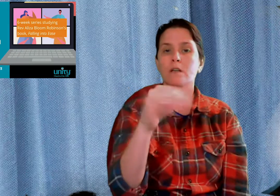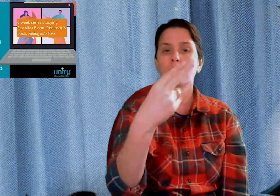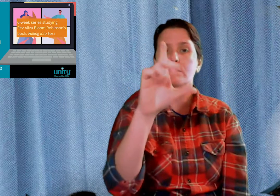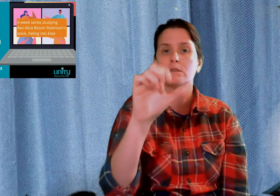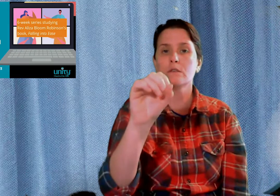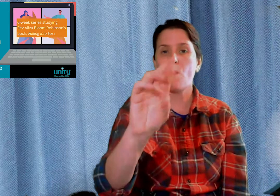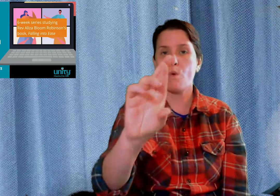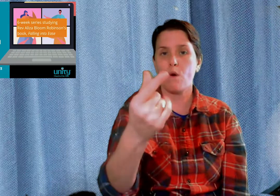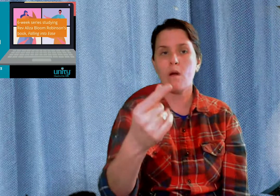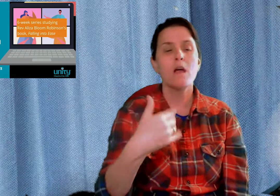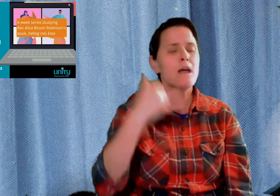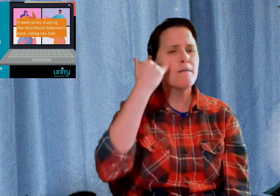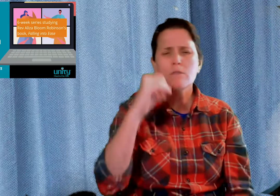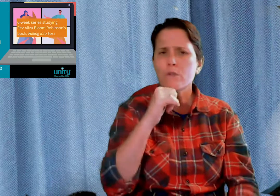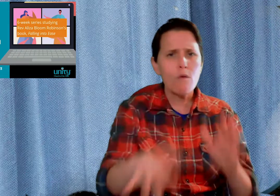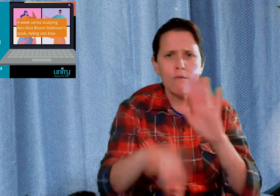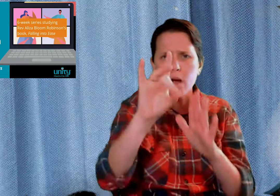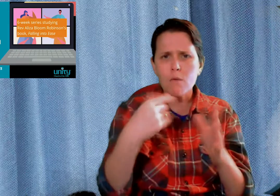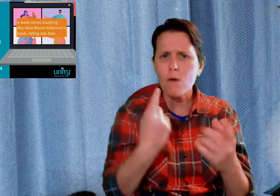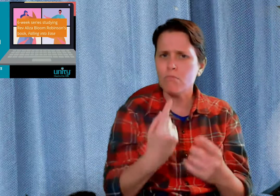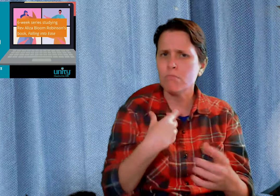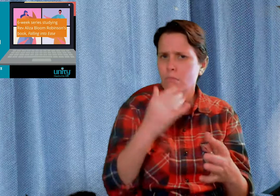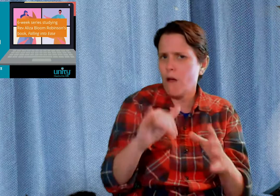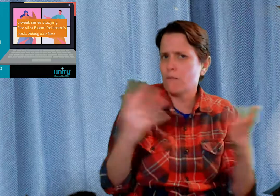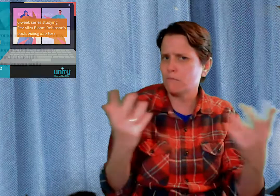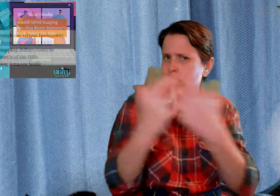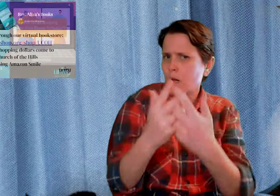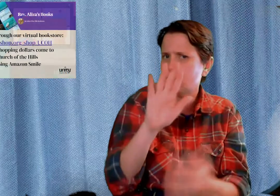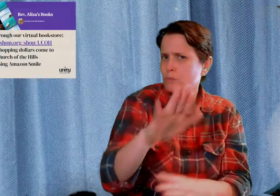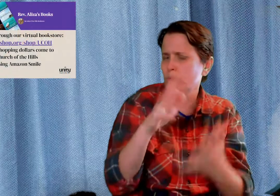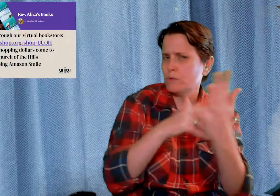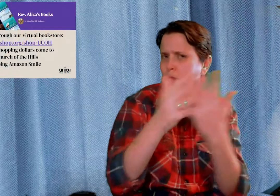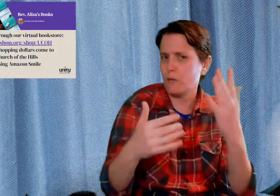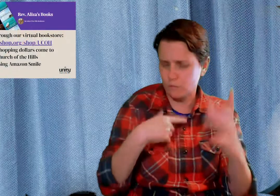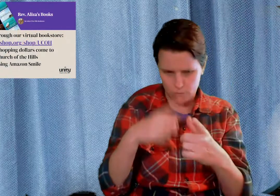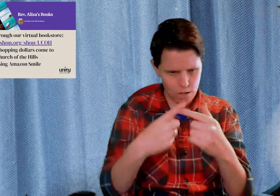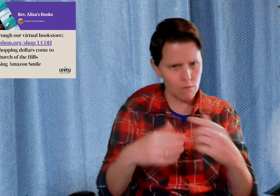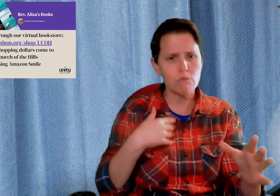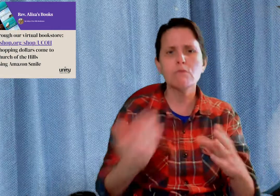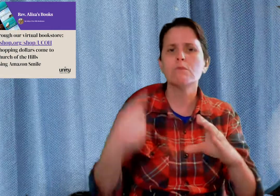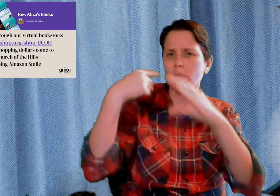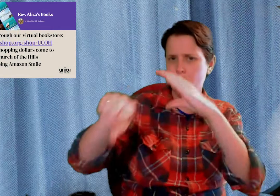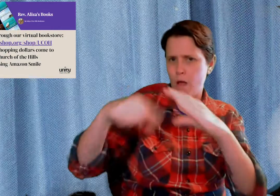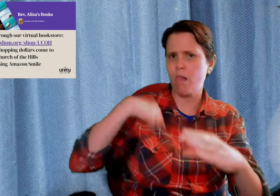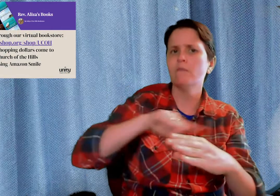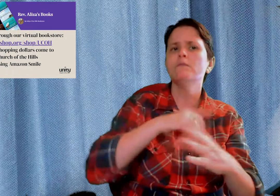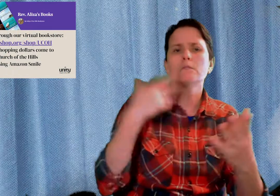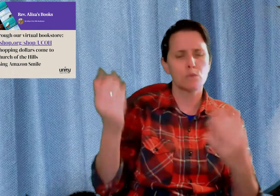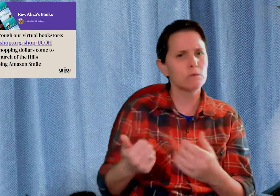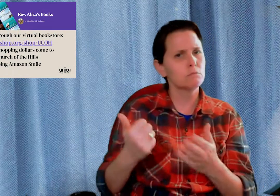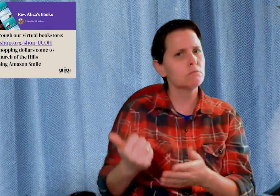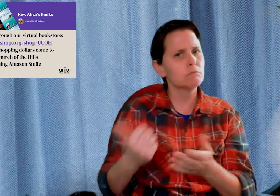at unityhills.org, and we'll see what we can do to support you. Now, whether you're purchasing a copy of Reverend Eliza's